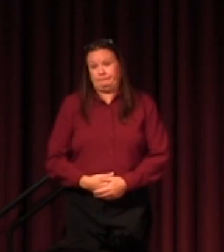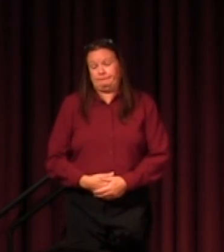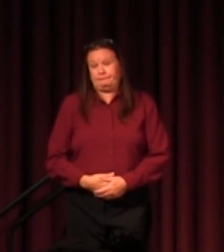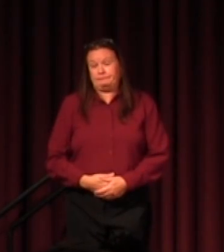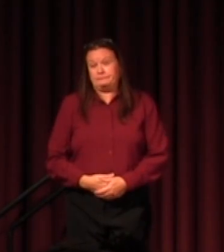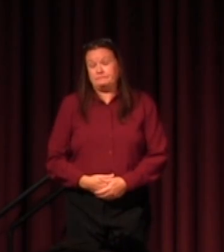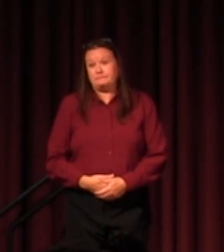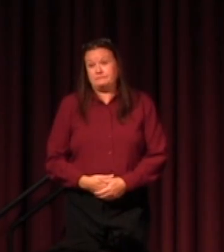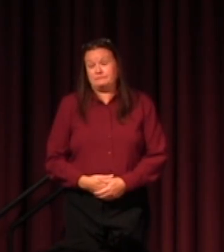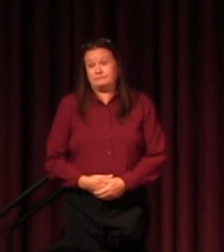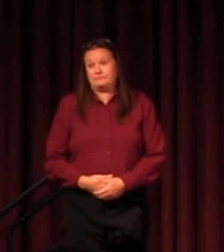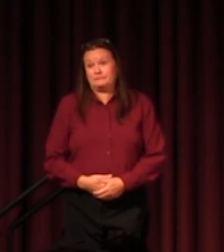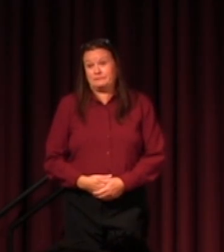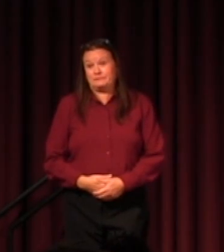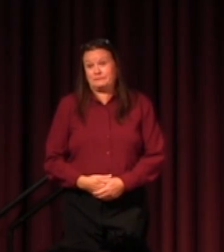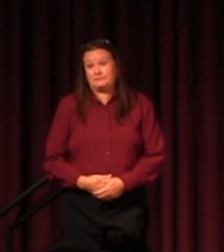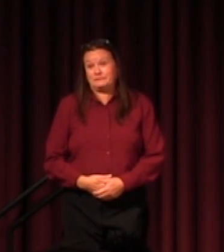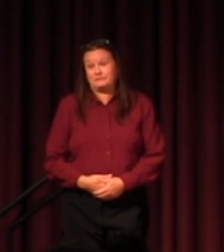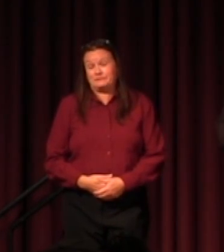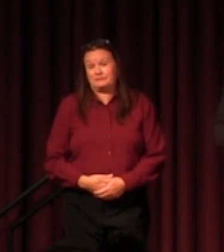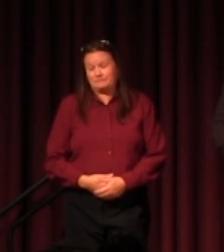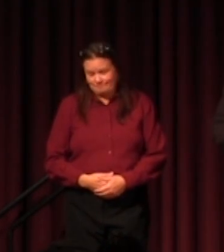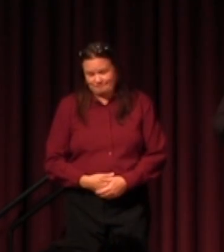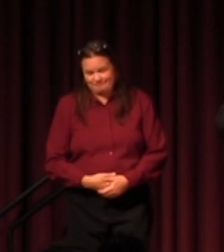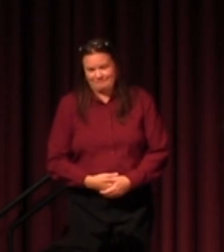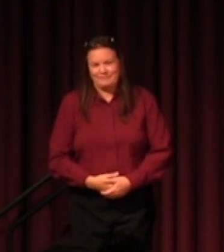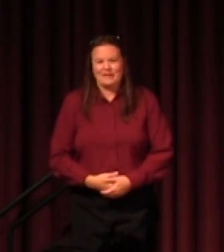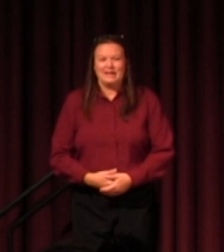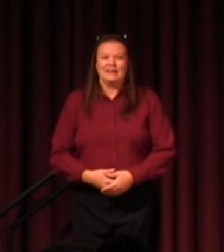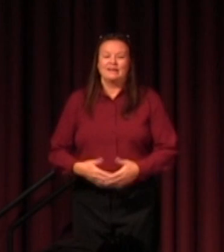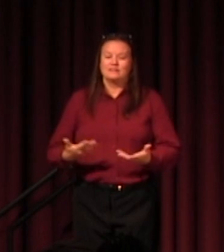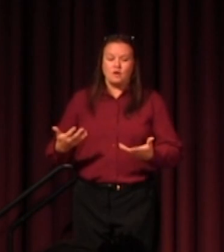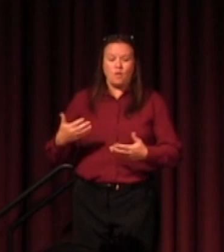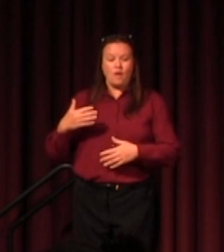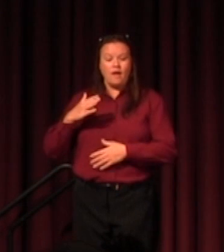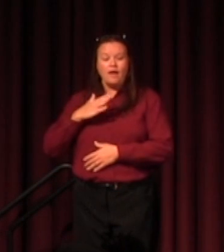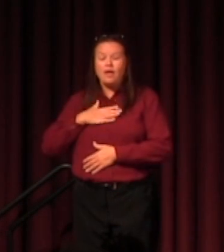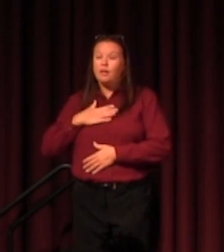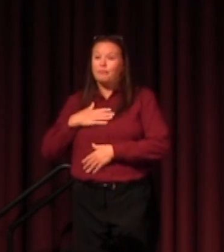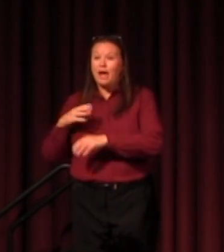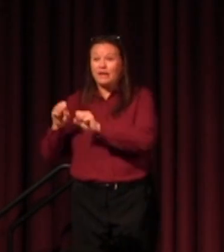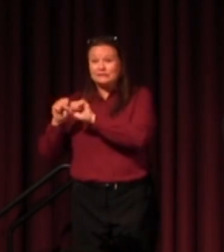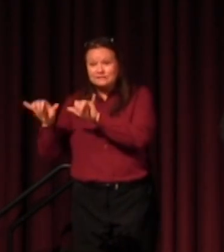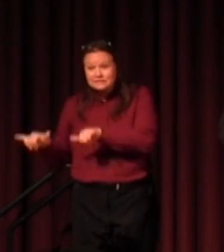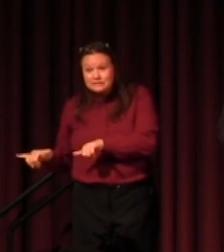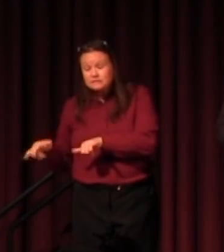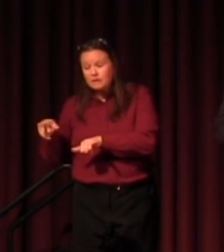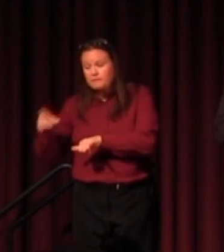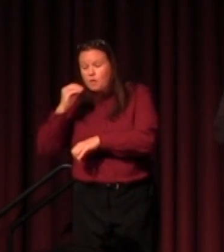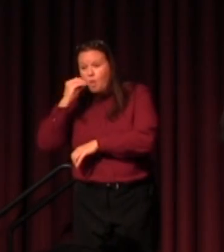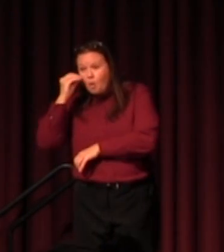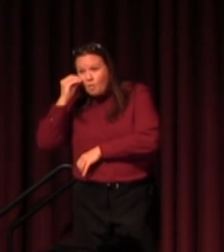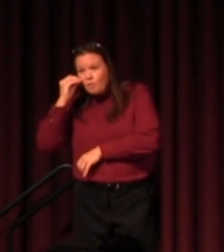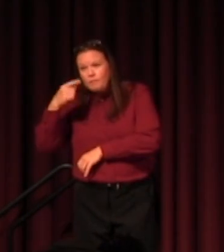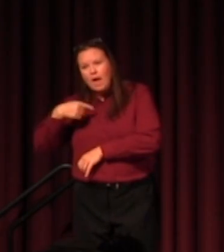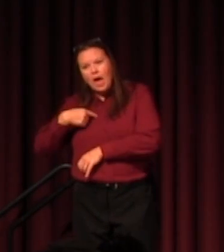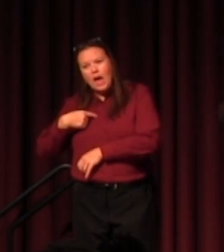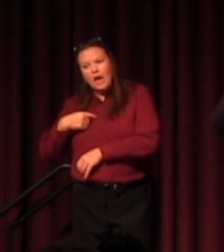Because most systems are designed around whatever is predominant in the system, right?